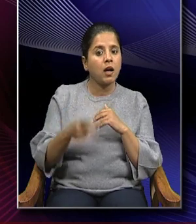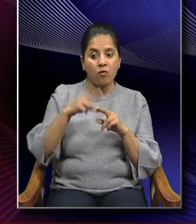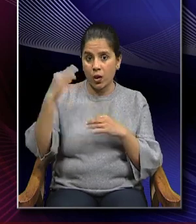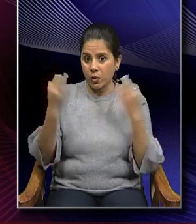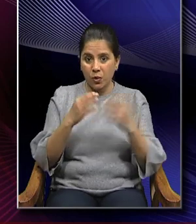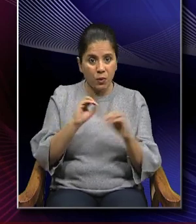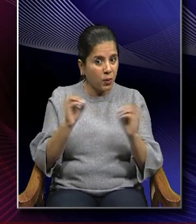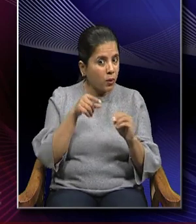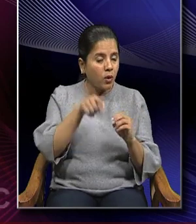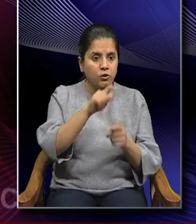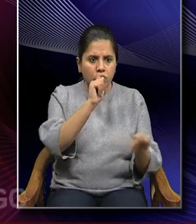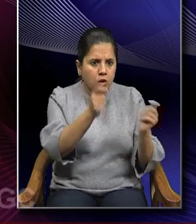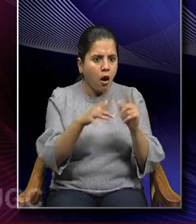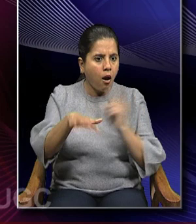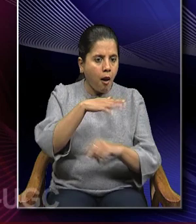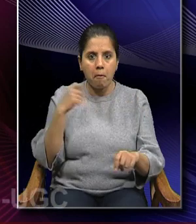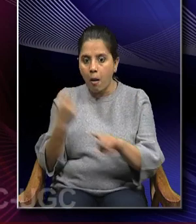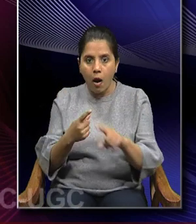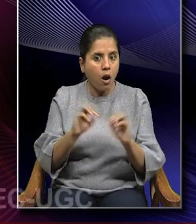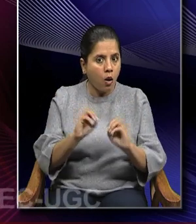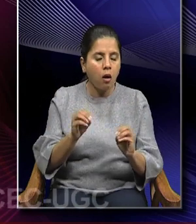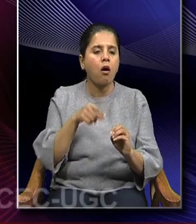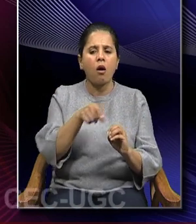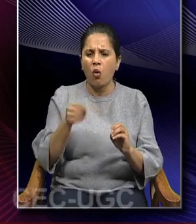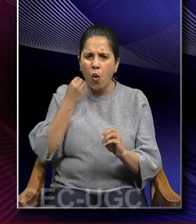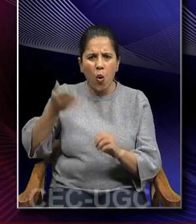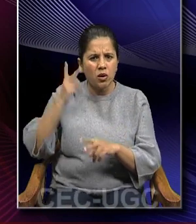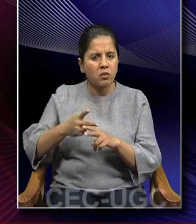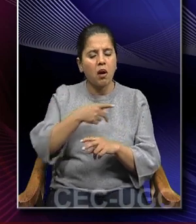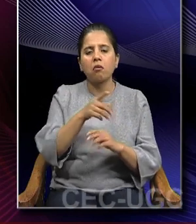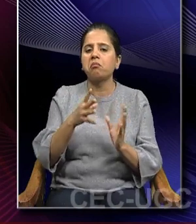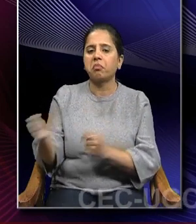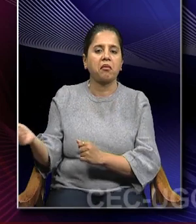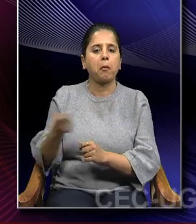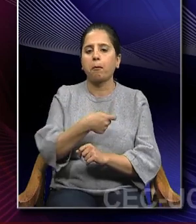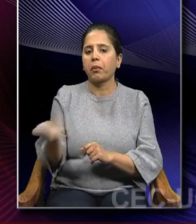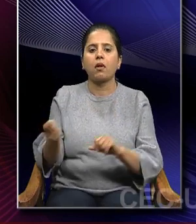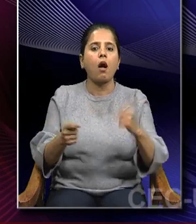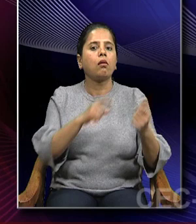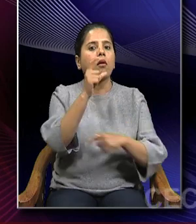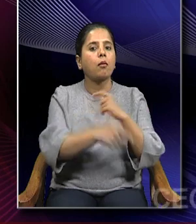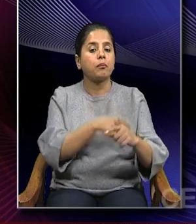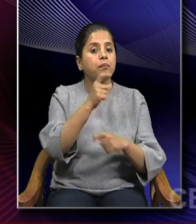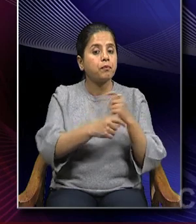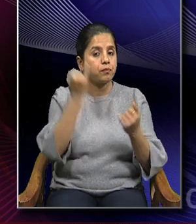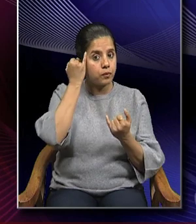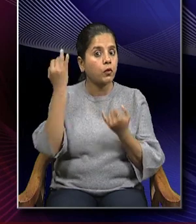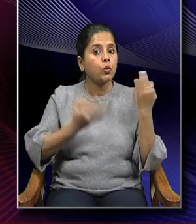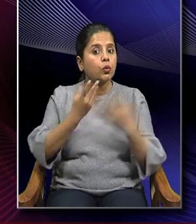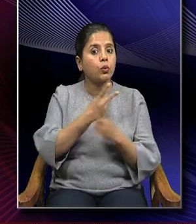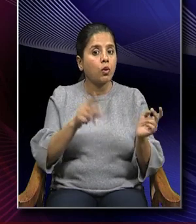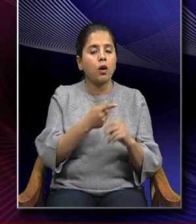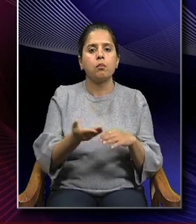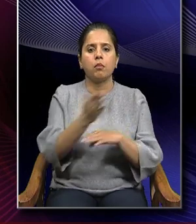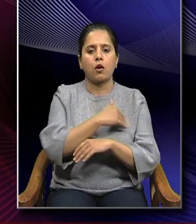meet the changes in the environment. But on the contrary, there are companies who innovate because of their